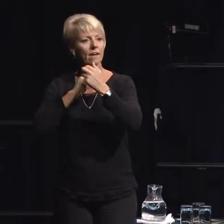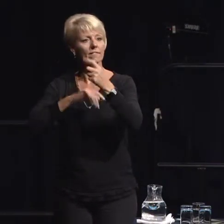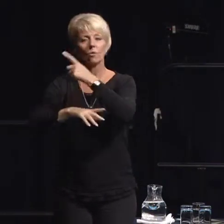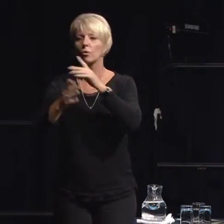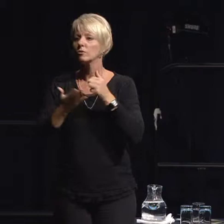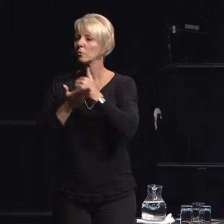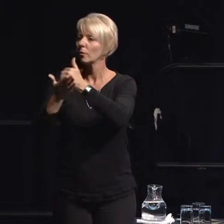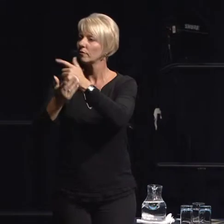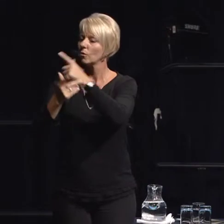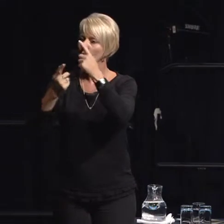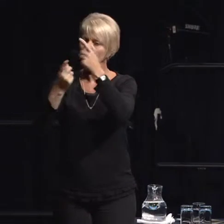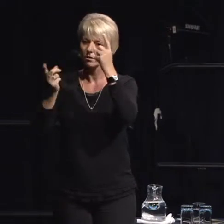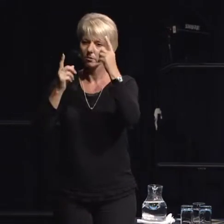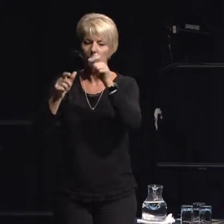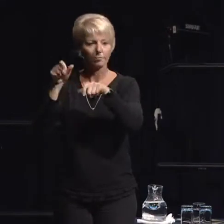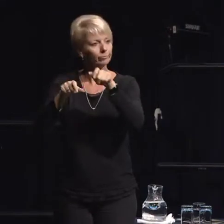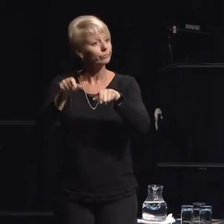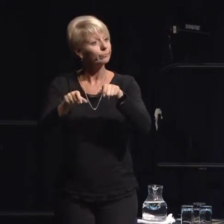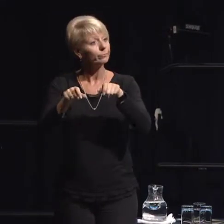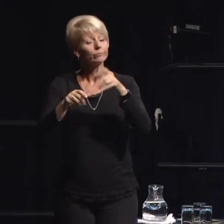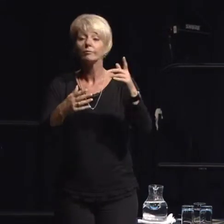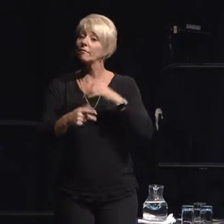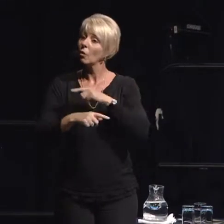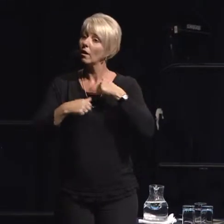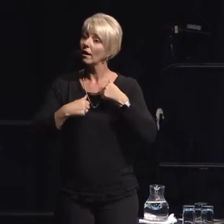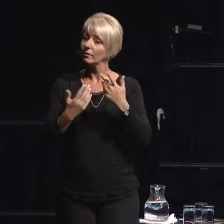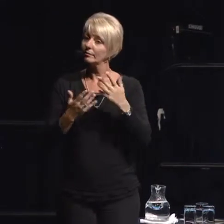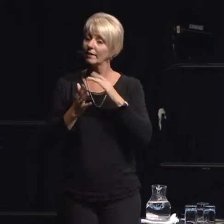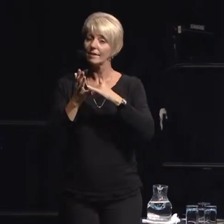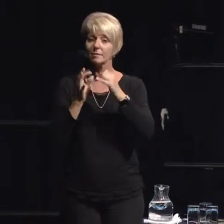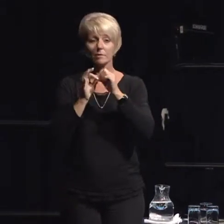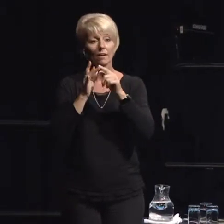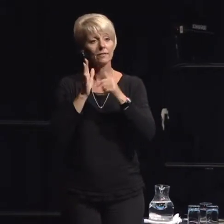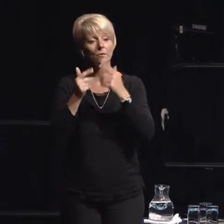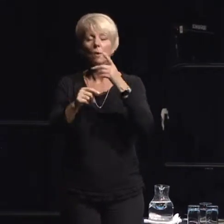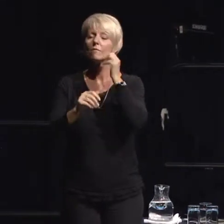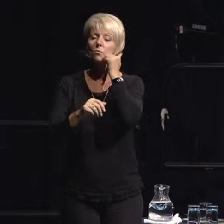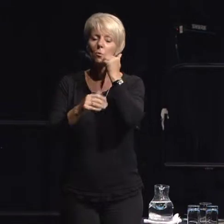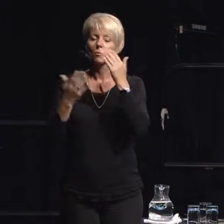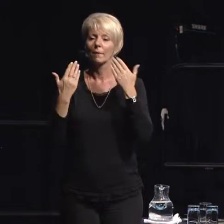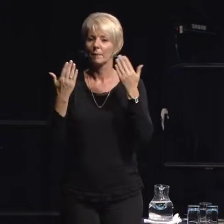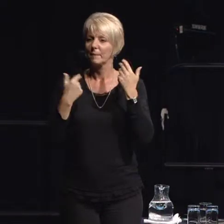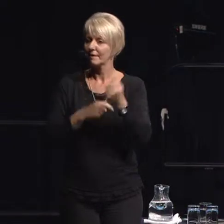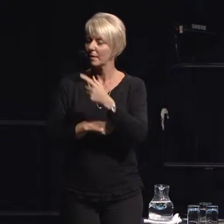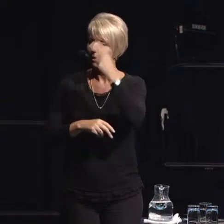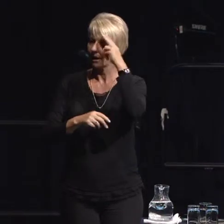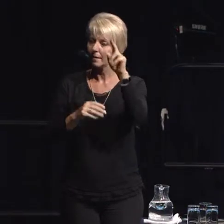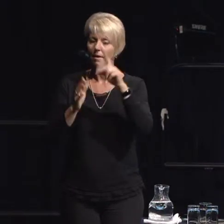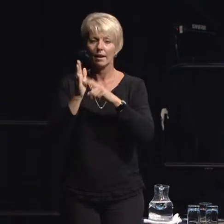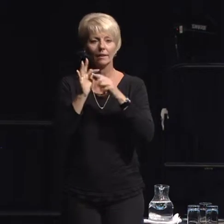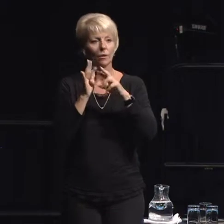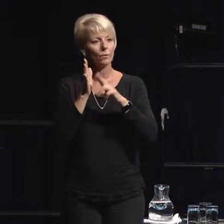graduands. On behalf of South Bank Institute, I wish you all a very warm welcome. My name is Fiona